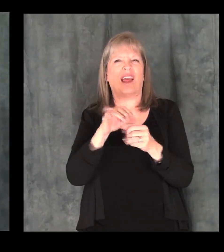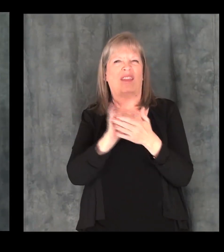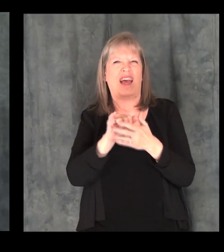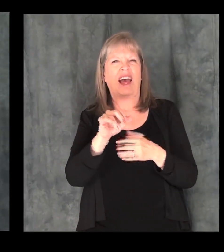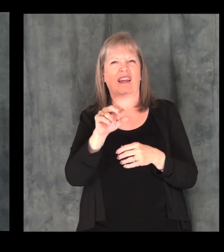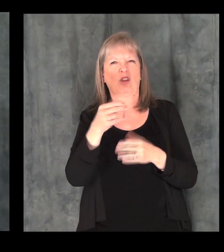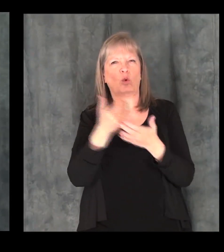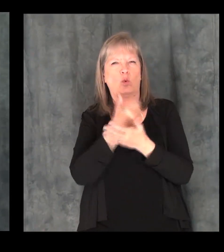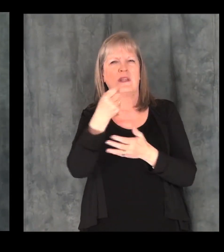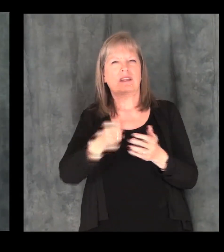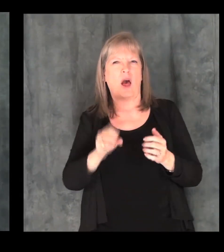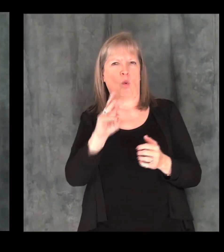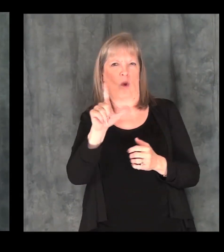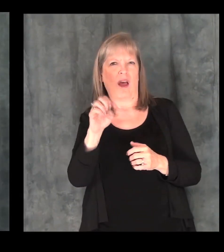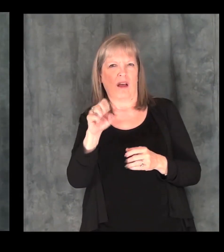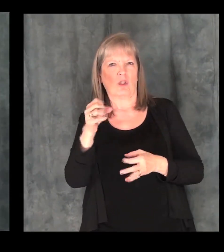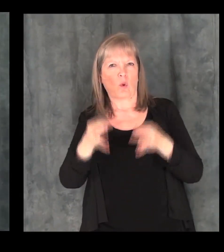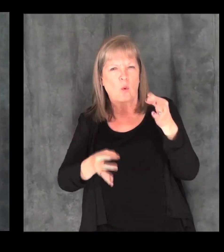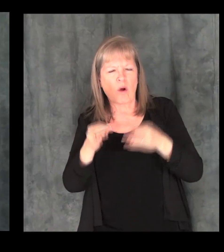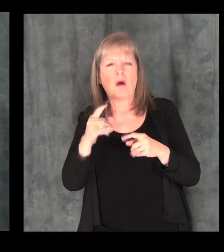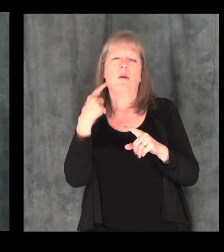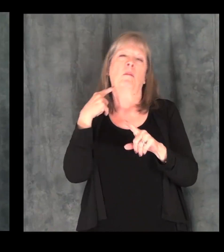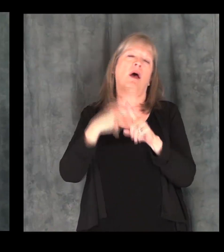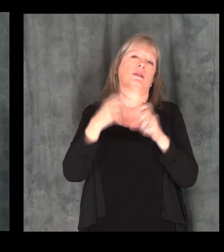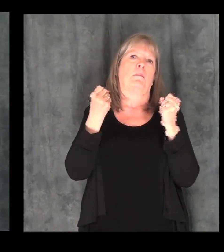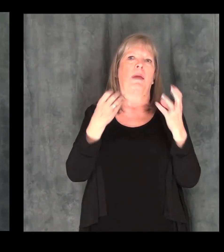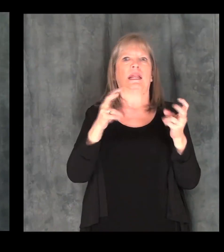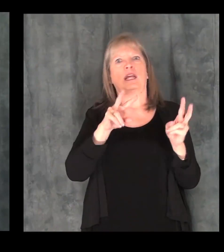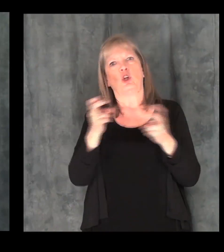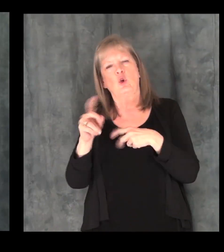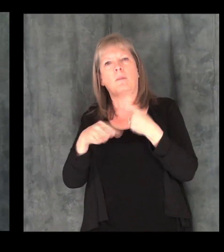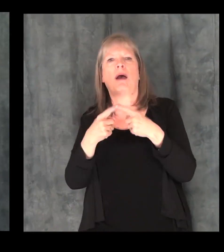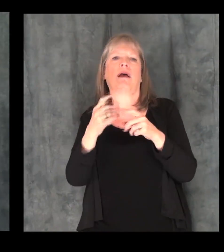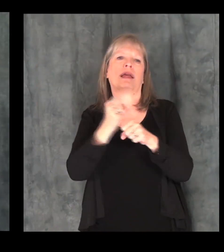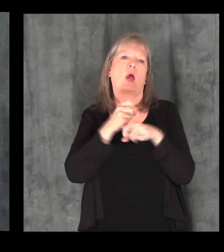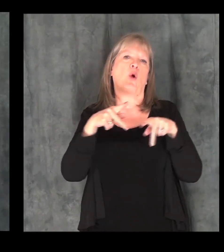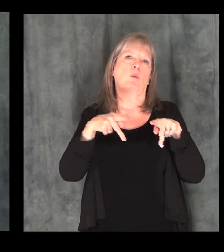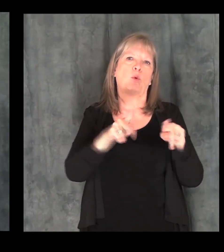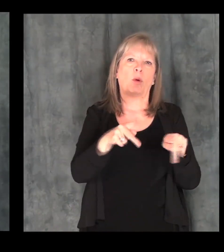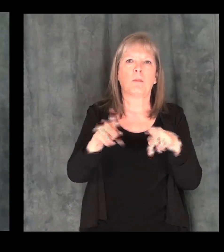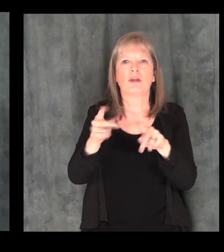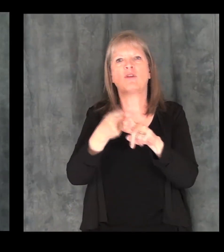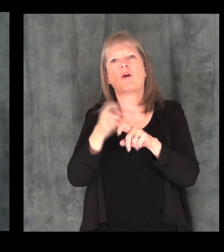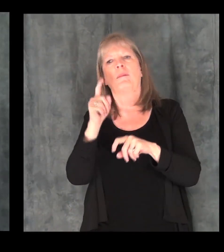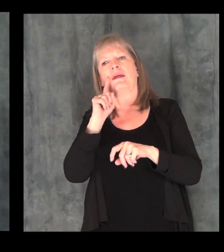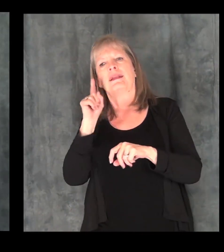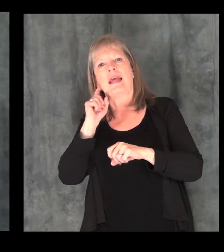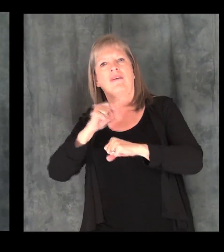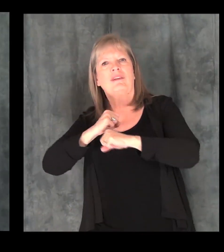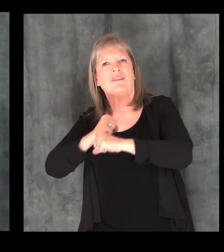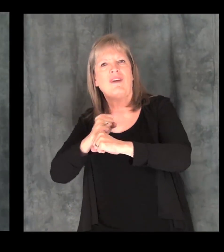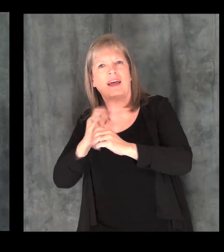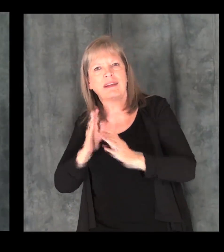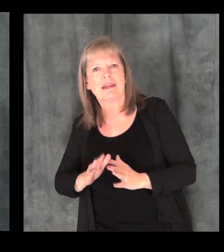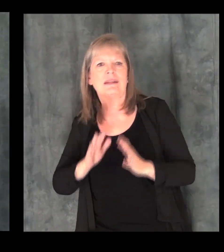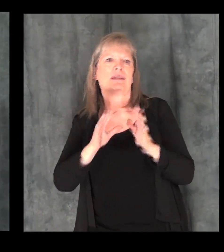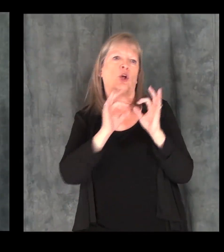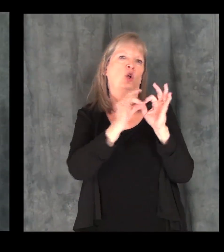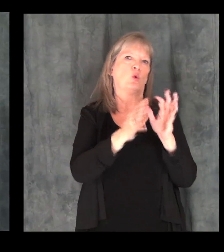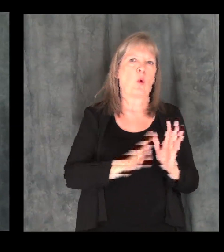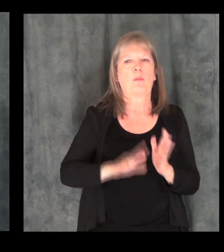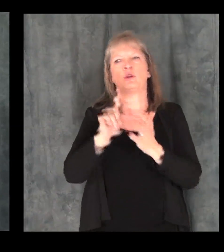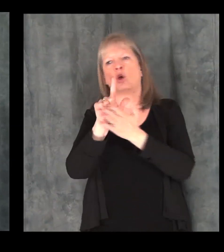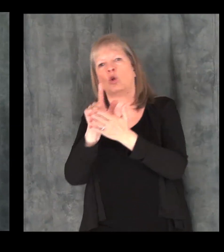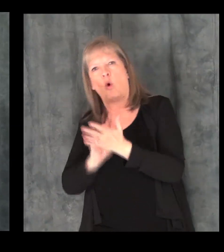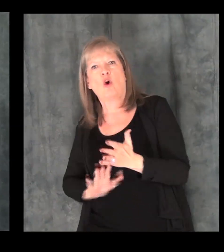these ethical issues around getting permission from deaf defendants and the lawyers and the interpreters involved in a real case to be able